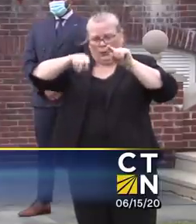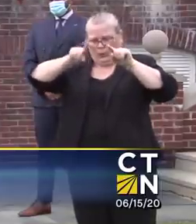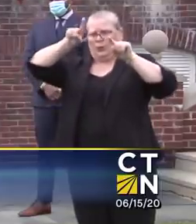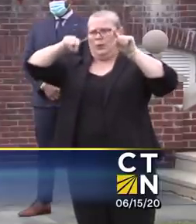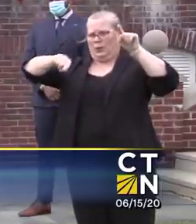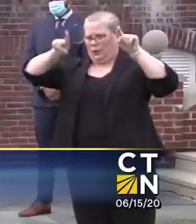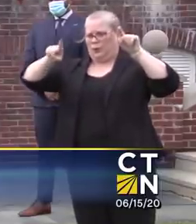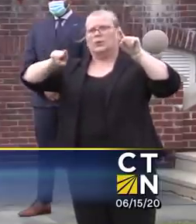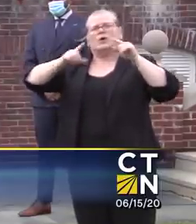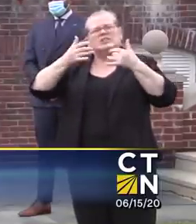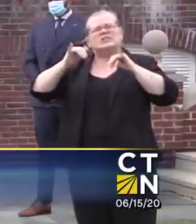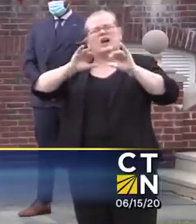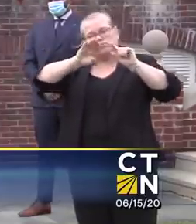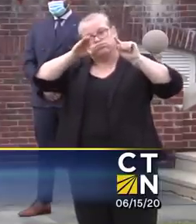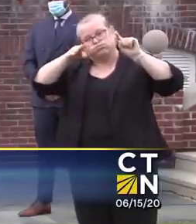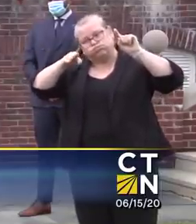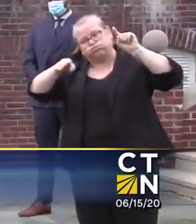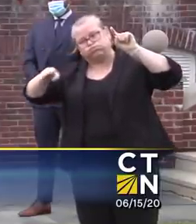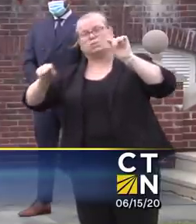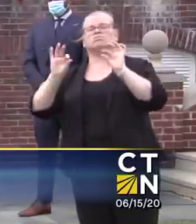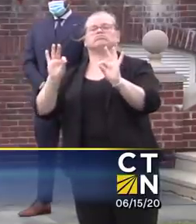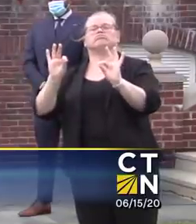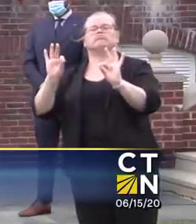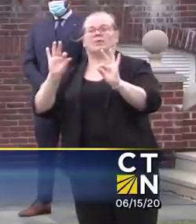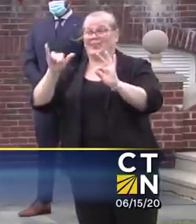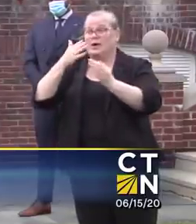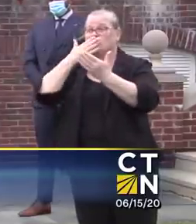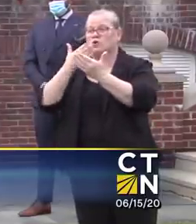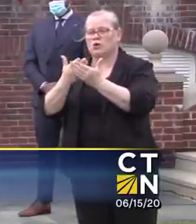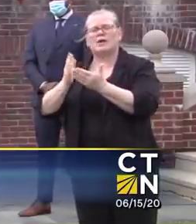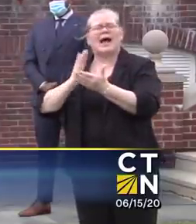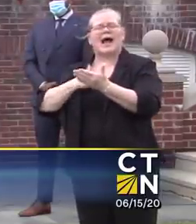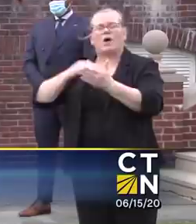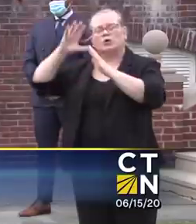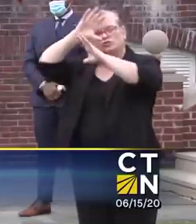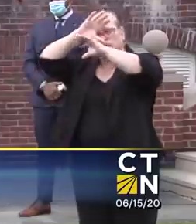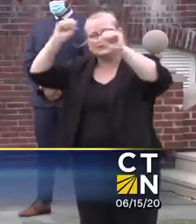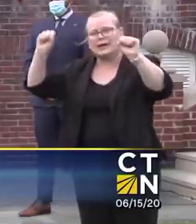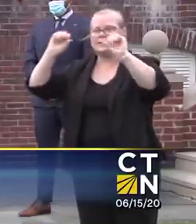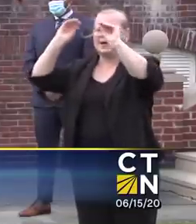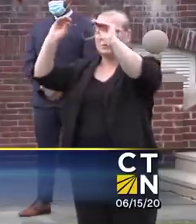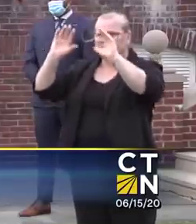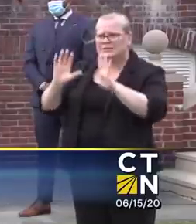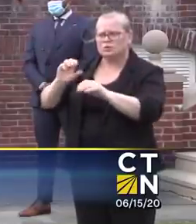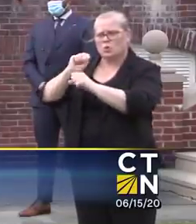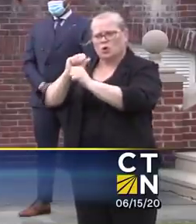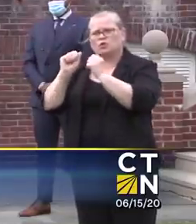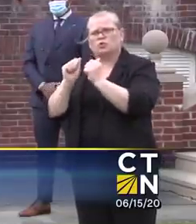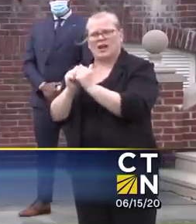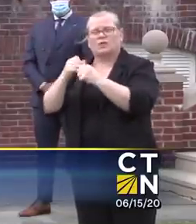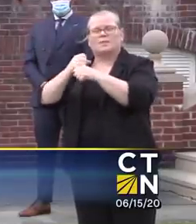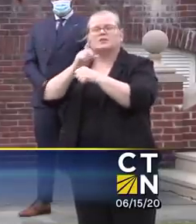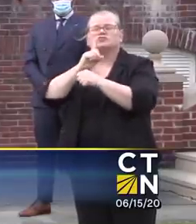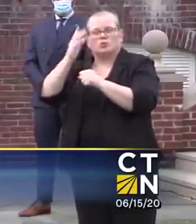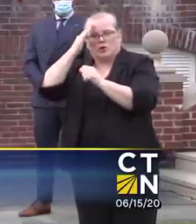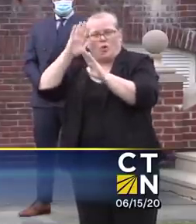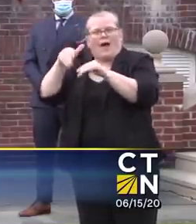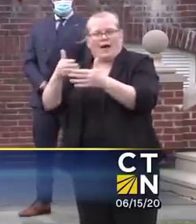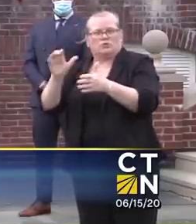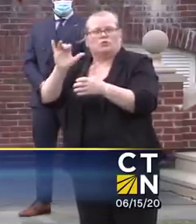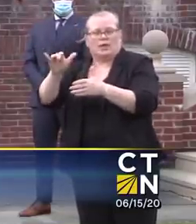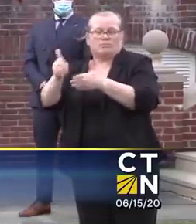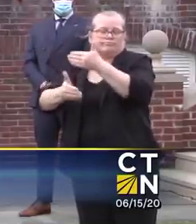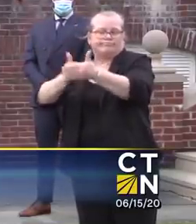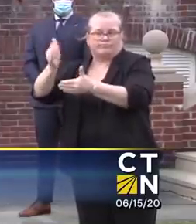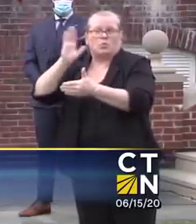and teachers, making sure we put in place some clear direction on how we're going to get that done. Governor, CCSU used to put together a